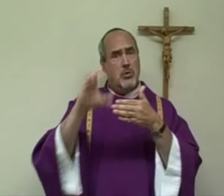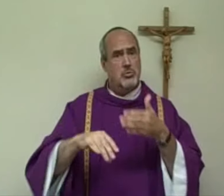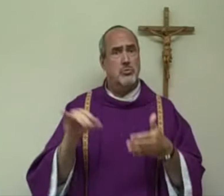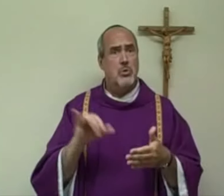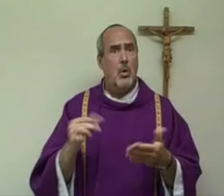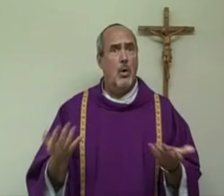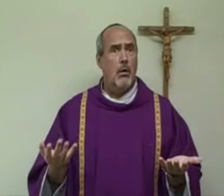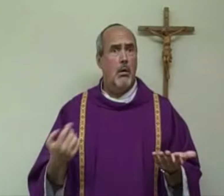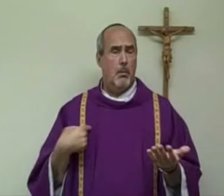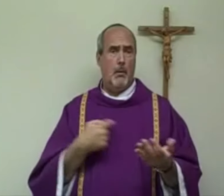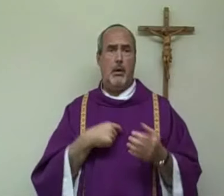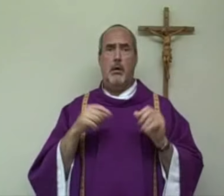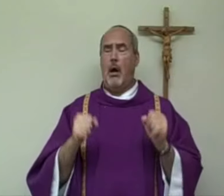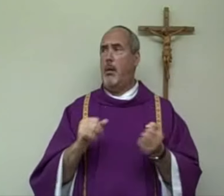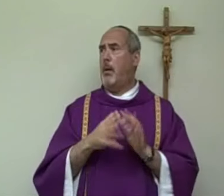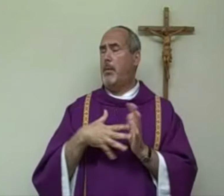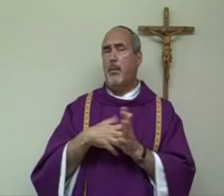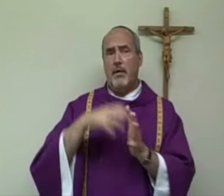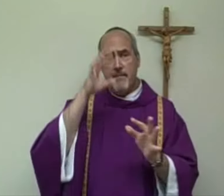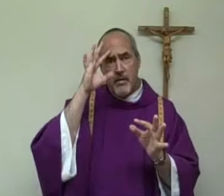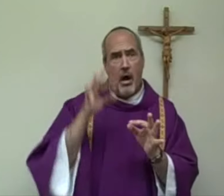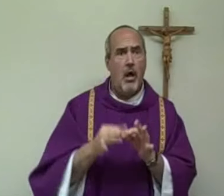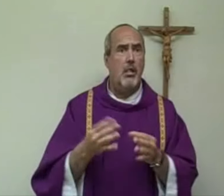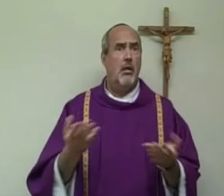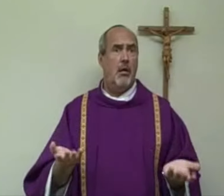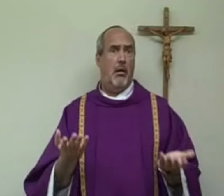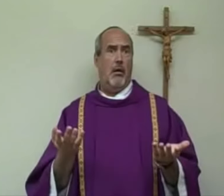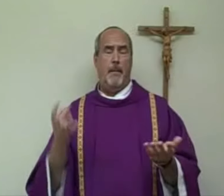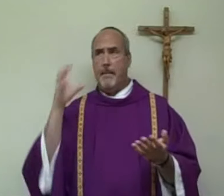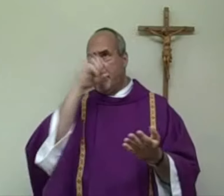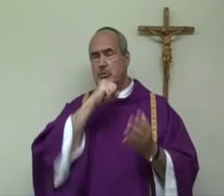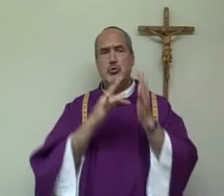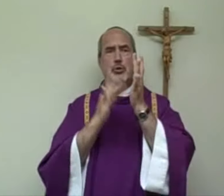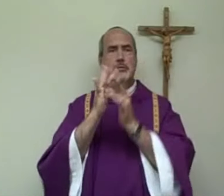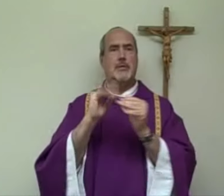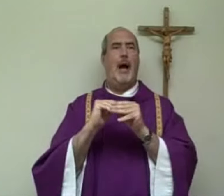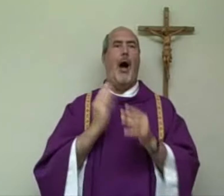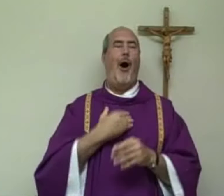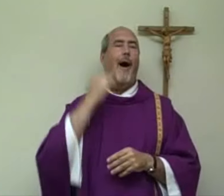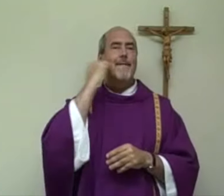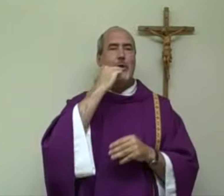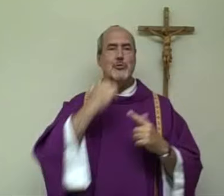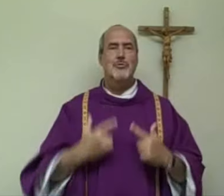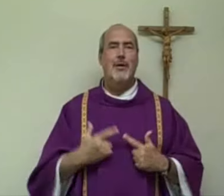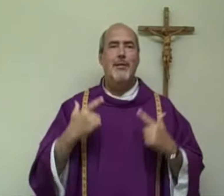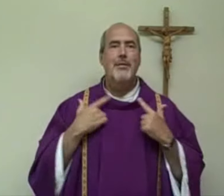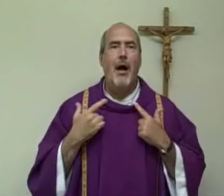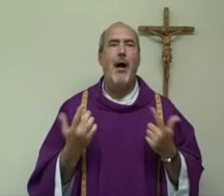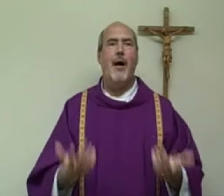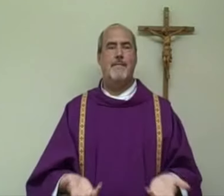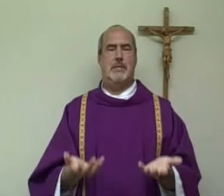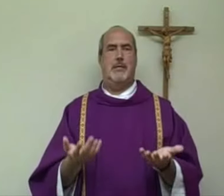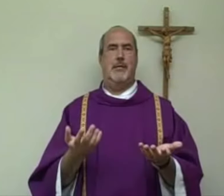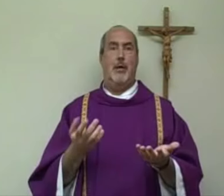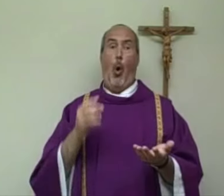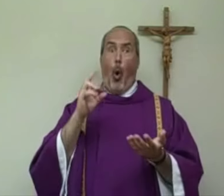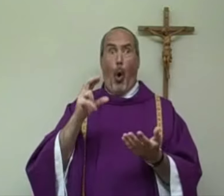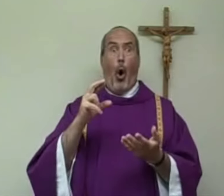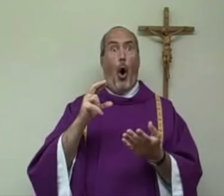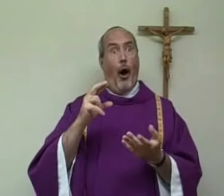And having a sleepy spirit can cause bad consequences for us. We can become weak in our faith. We miss seeing Jesus as